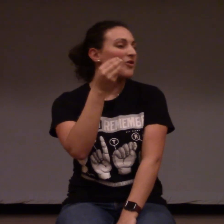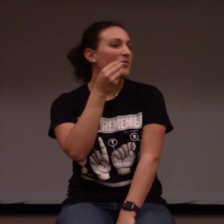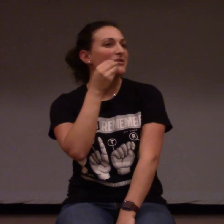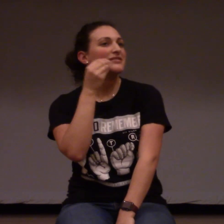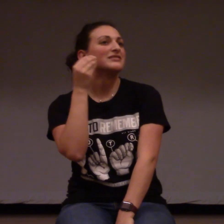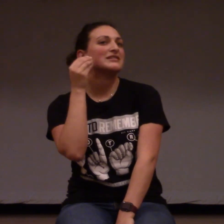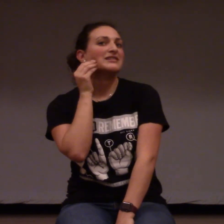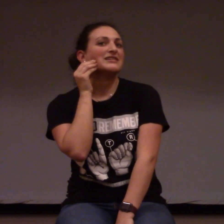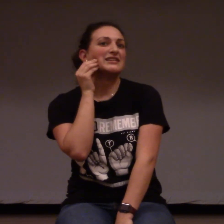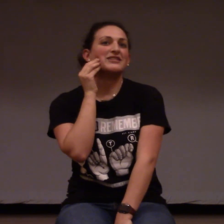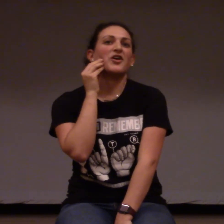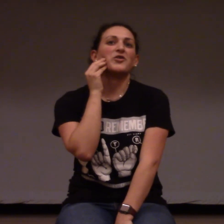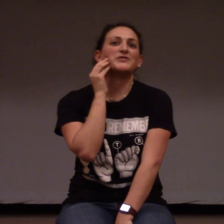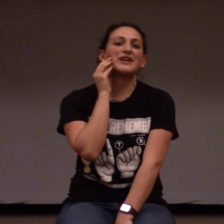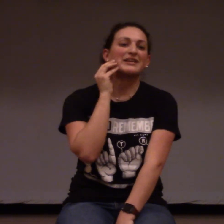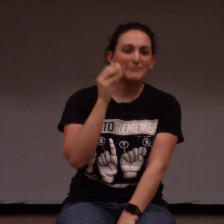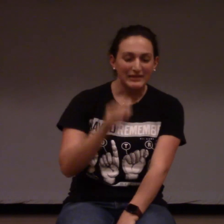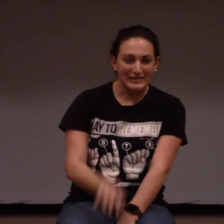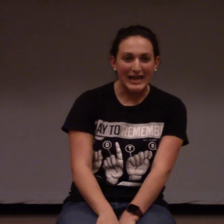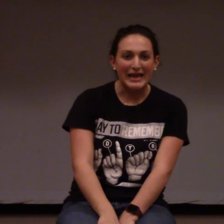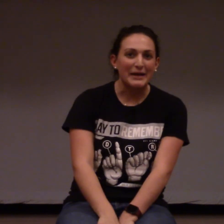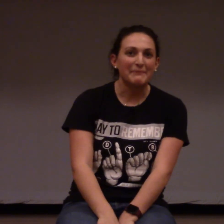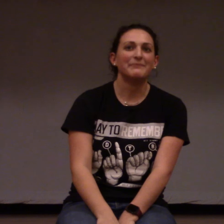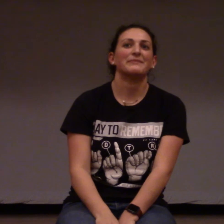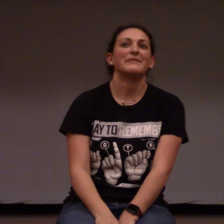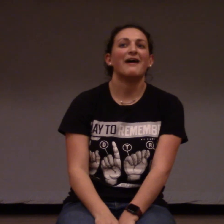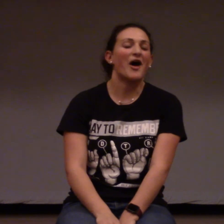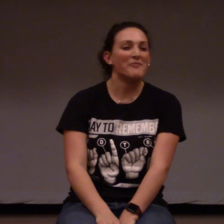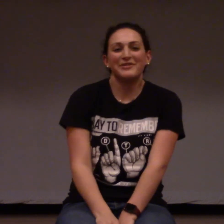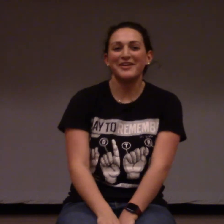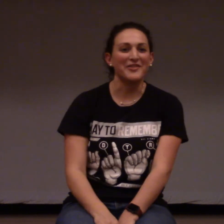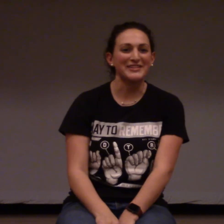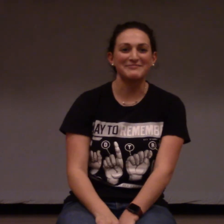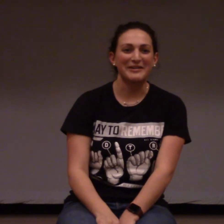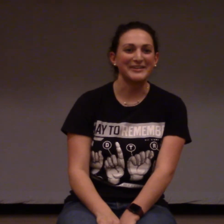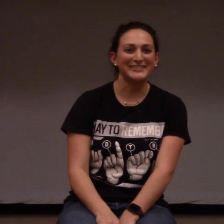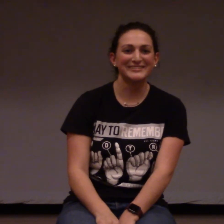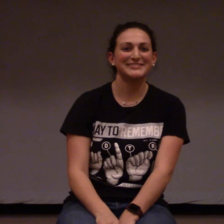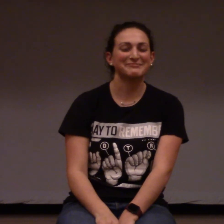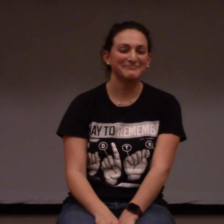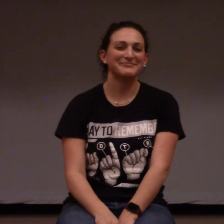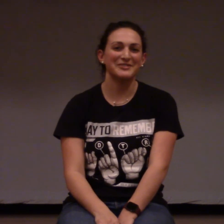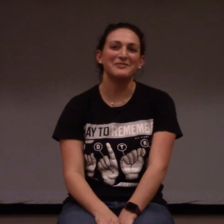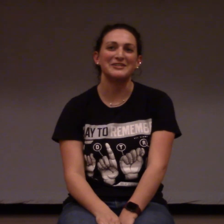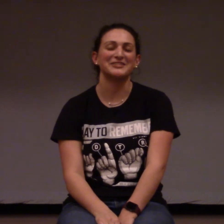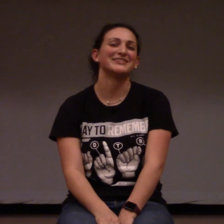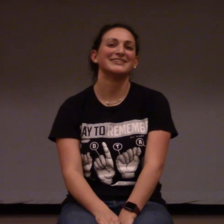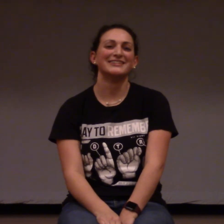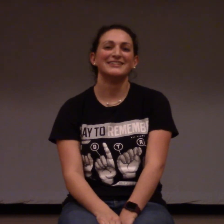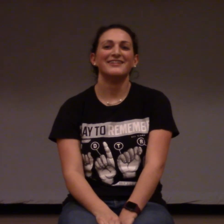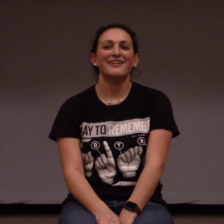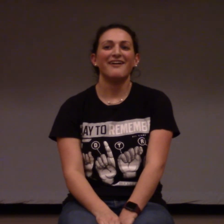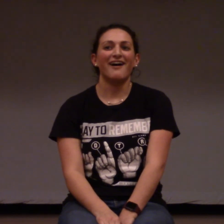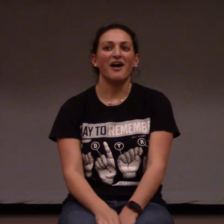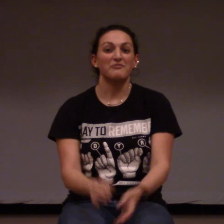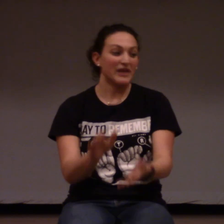Home. He knows how to spell his name. But no, that's about it. Good question. Yeah,